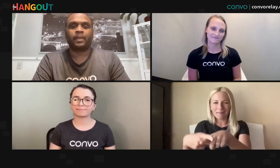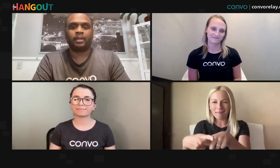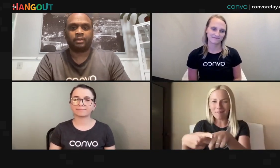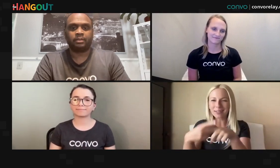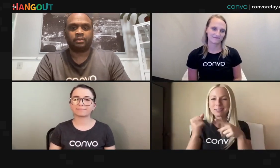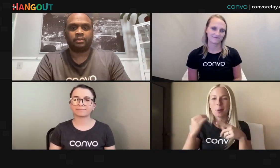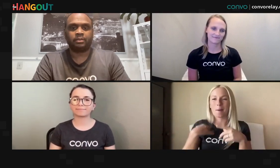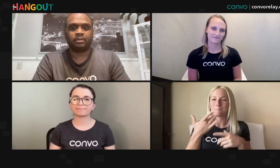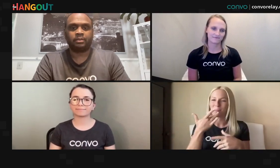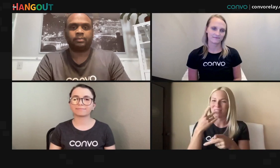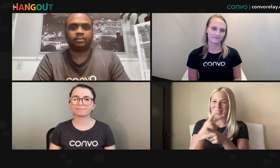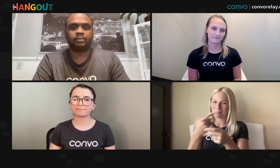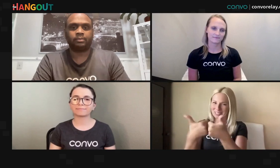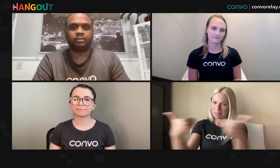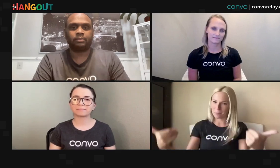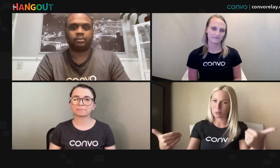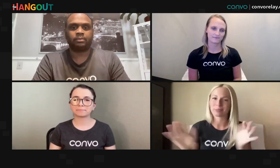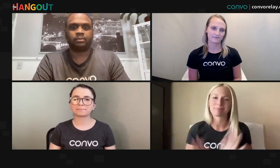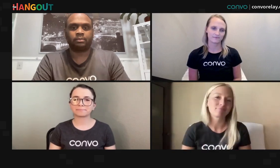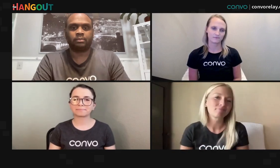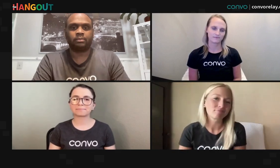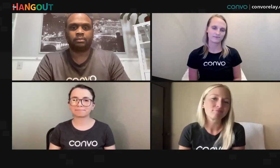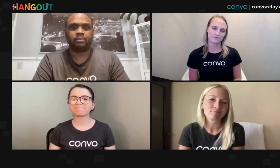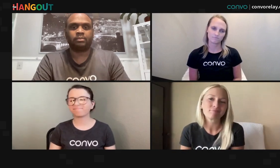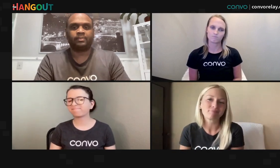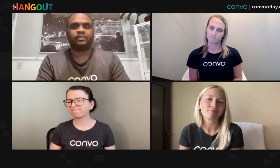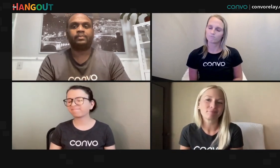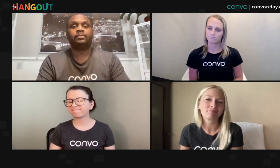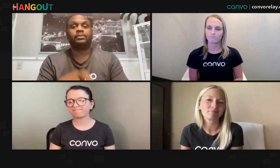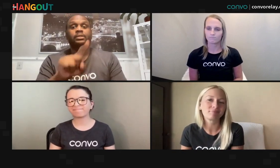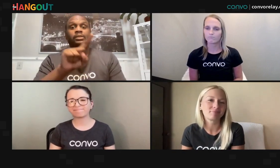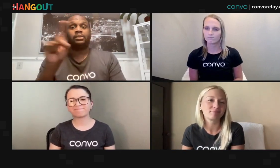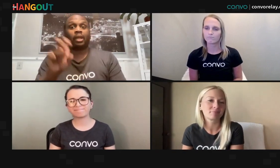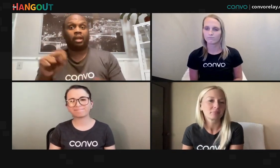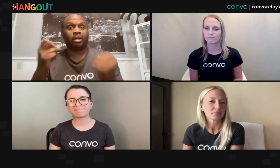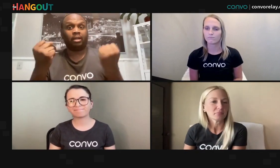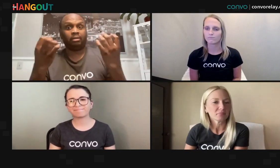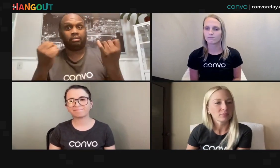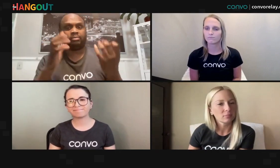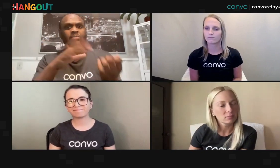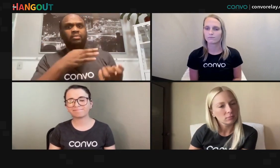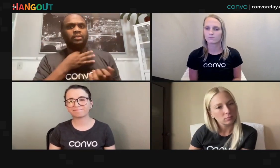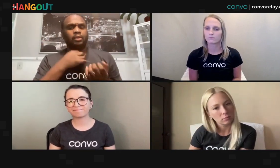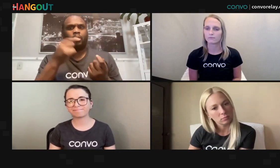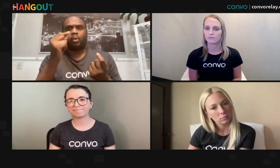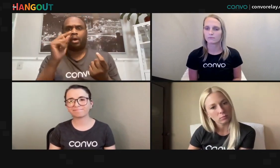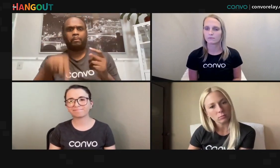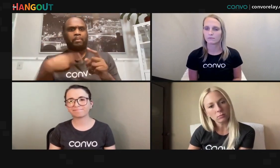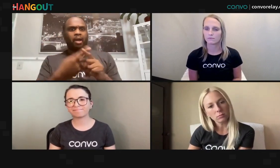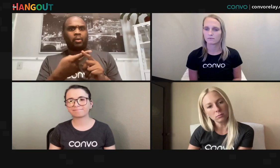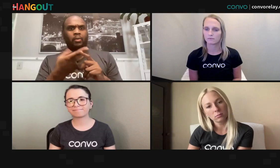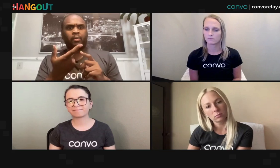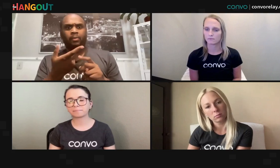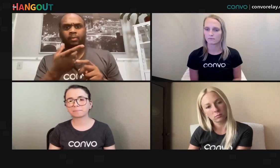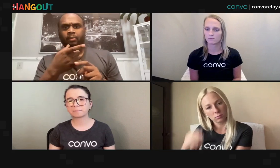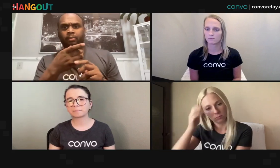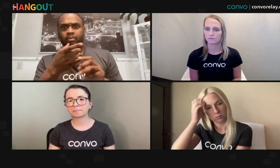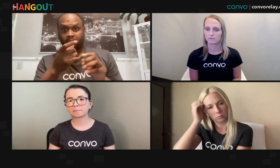number. And I don't want both personal and business phones to overlap. So it's really nice to be able to keep them